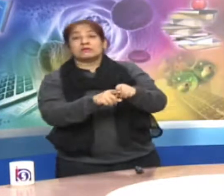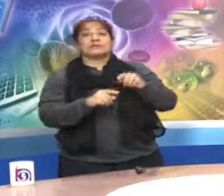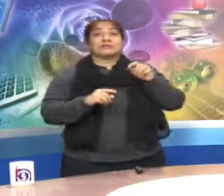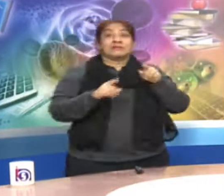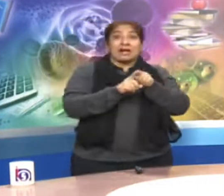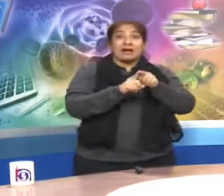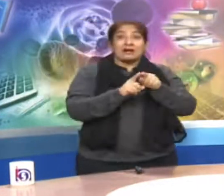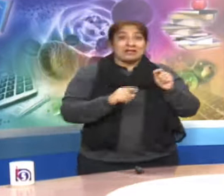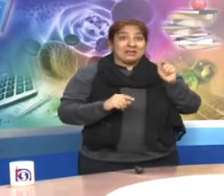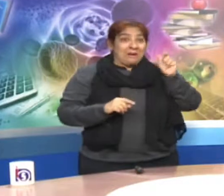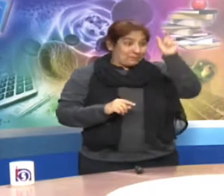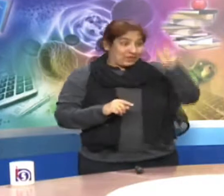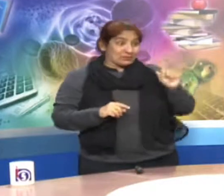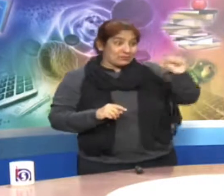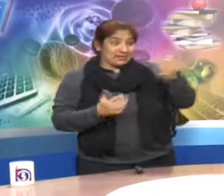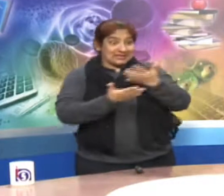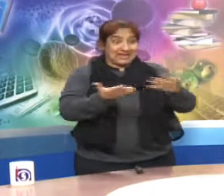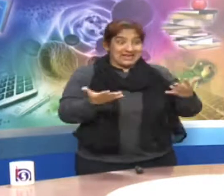from the consumer's point of view